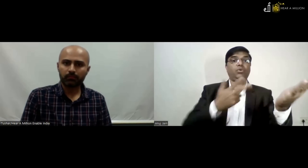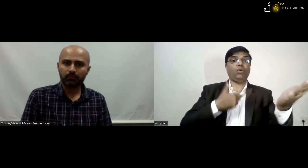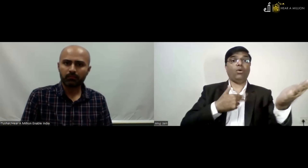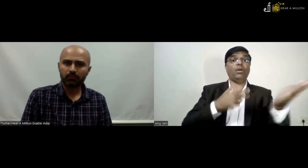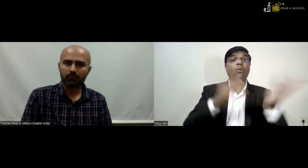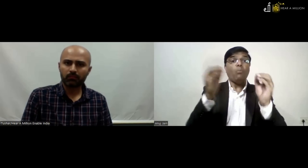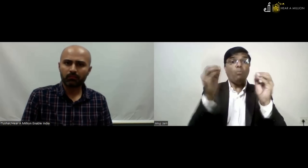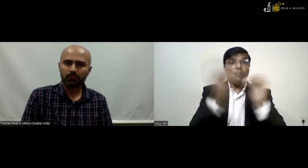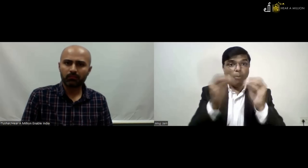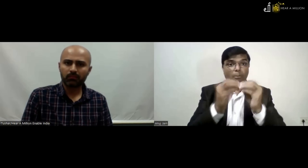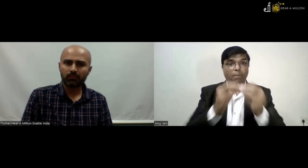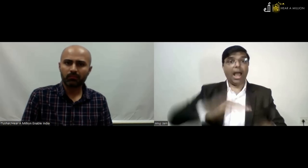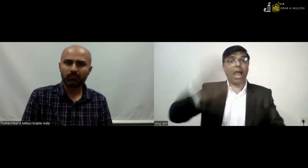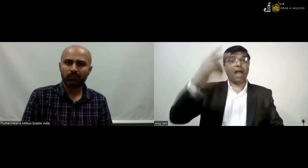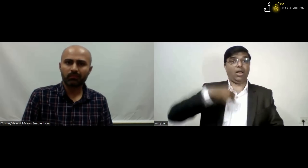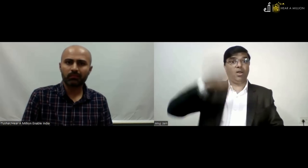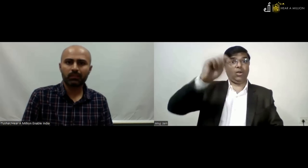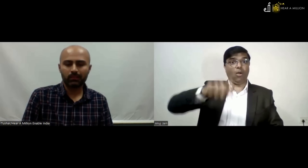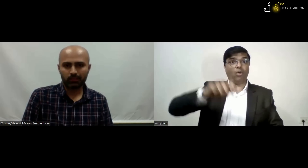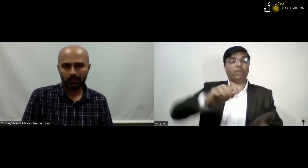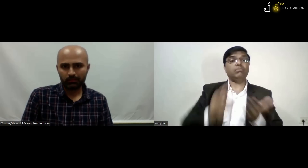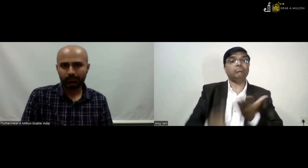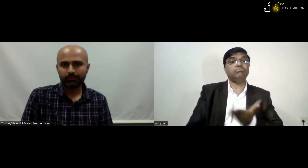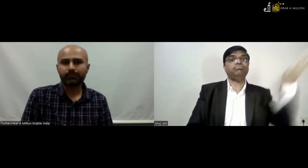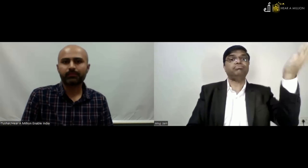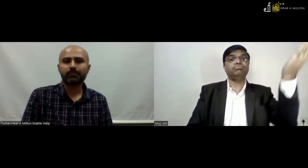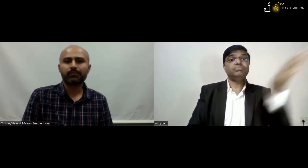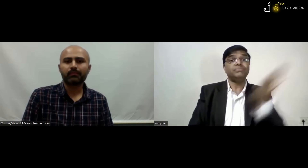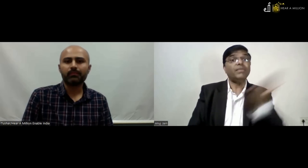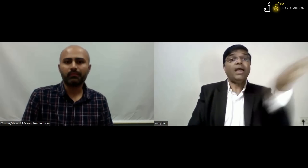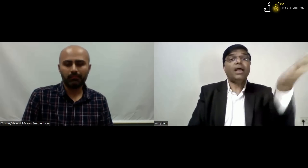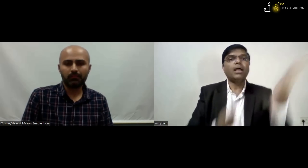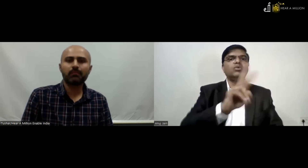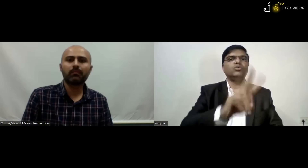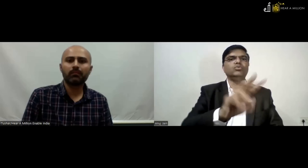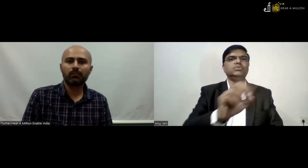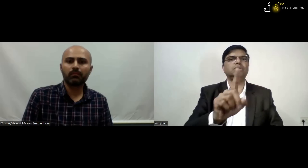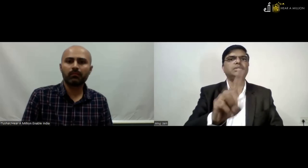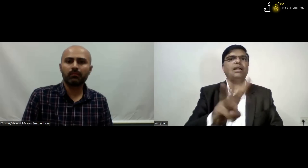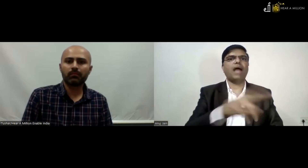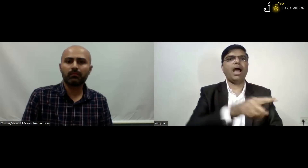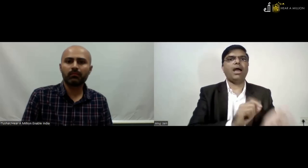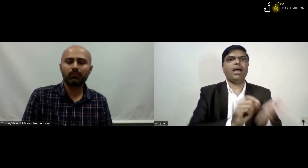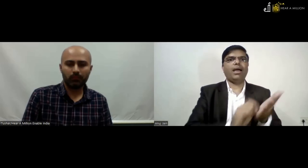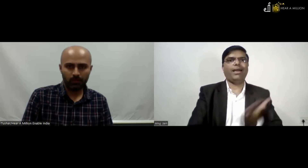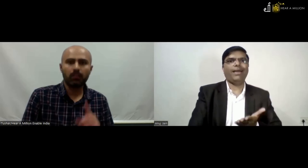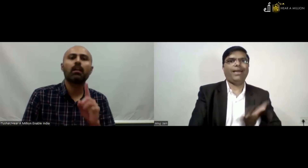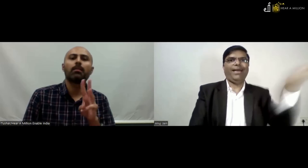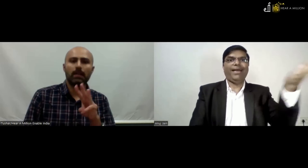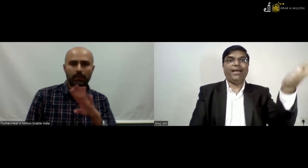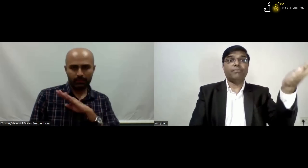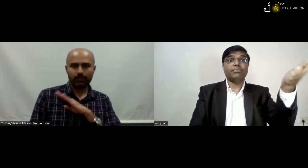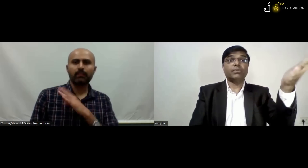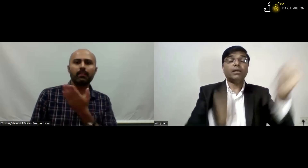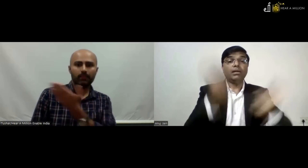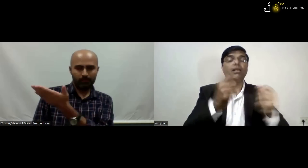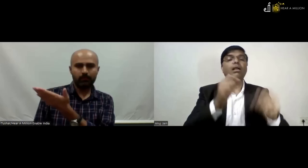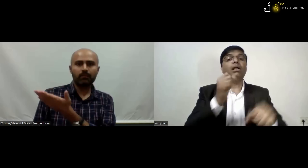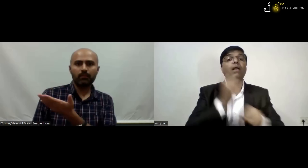a hearing person had actually put a letter to the Bombay High Court, a petition in